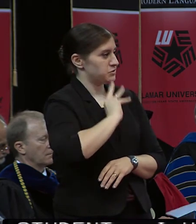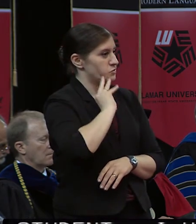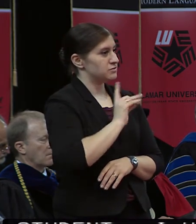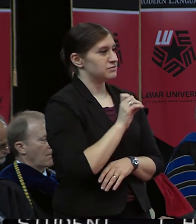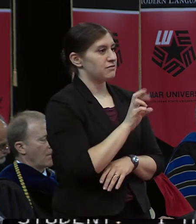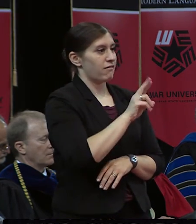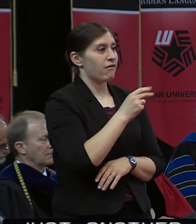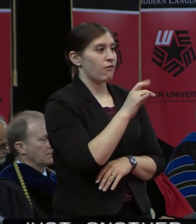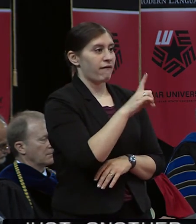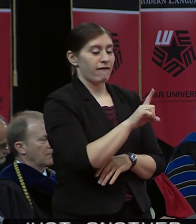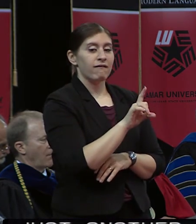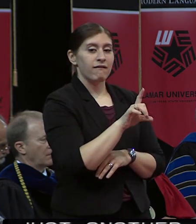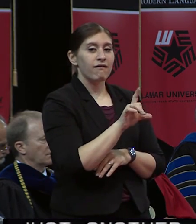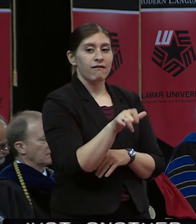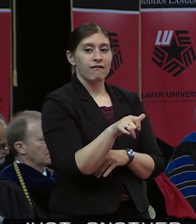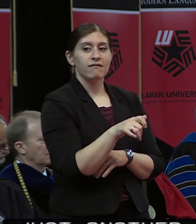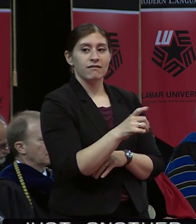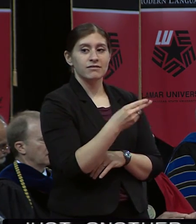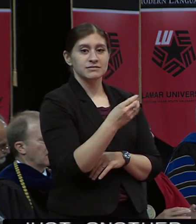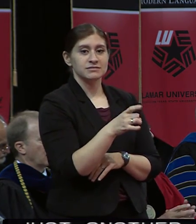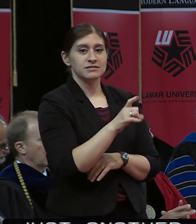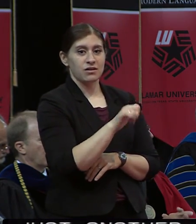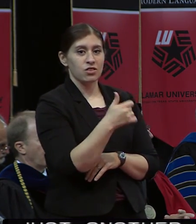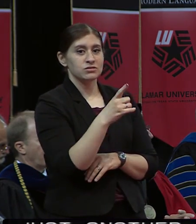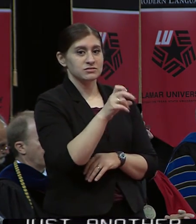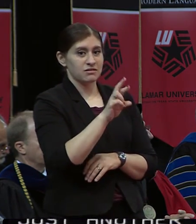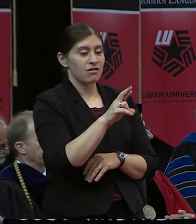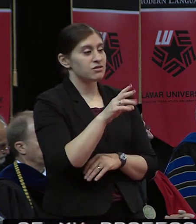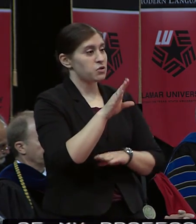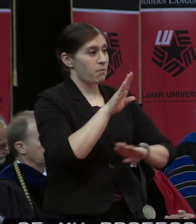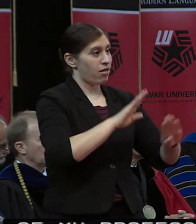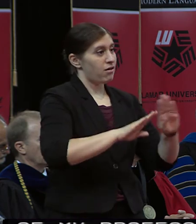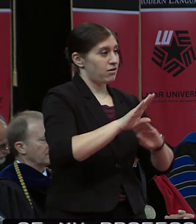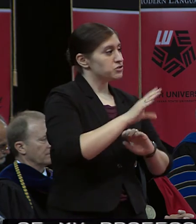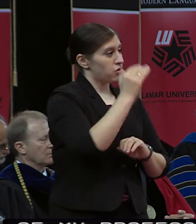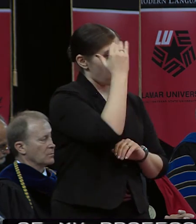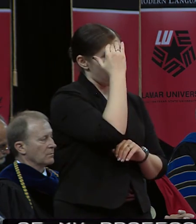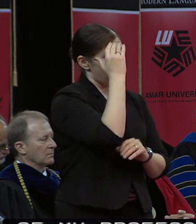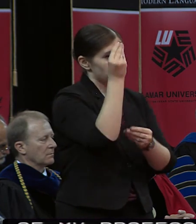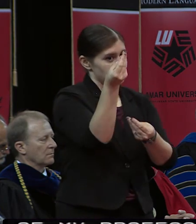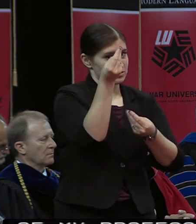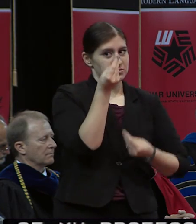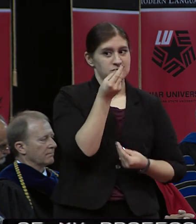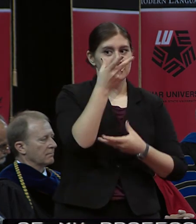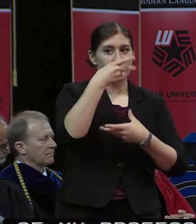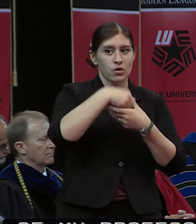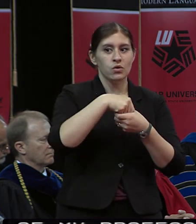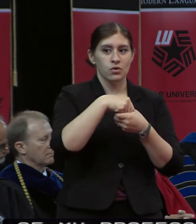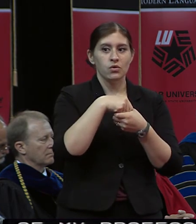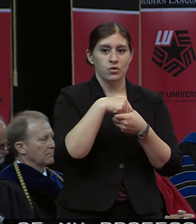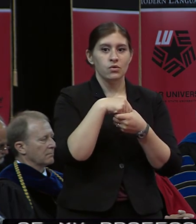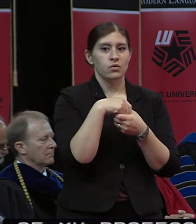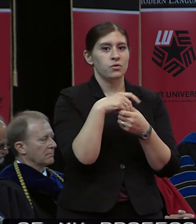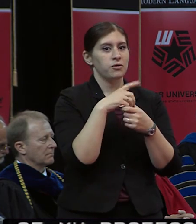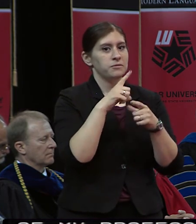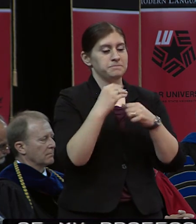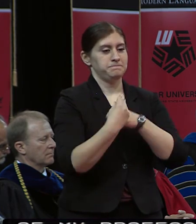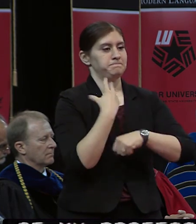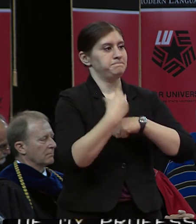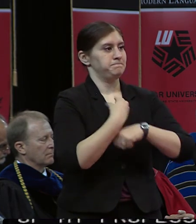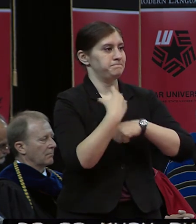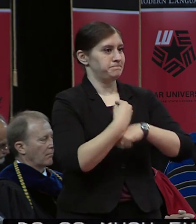Dr. Hyduk and Dr. Kuchnor not only gave me a vast wealth of biological knowledge, they included sage life advice in all of their